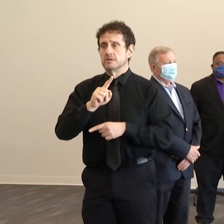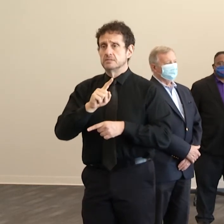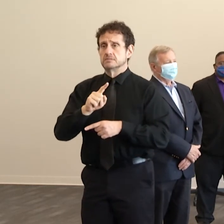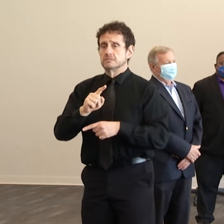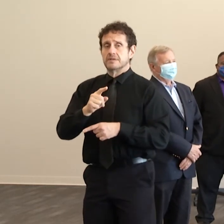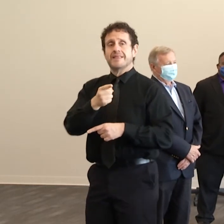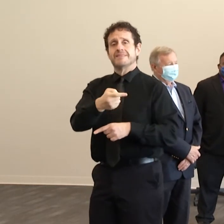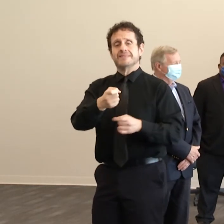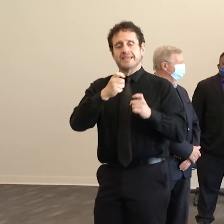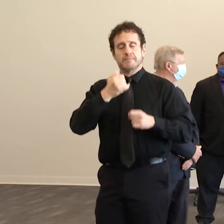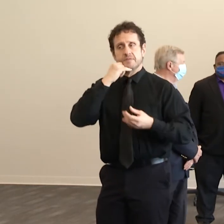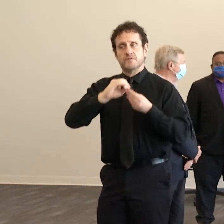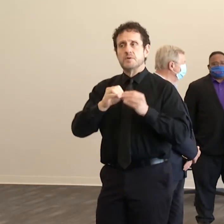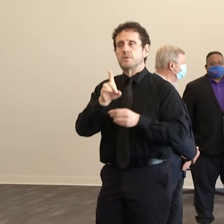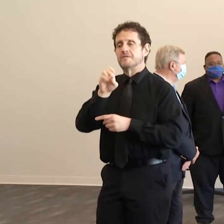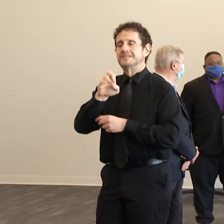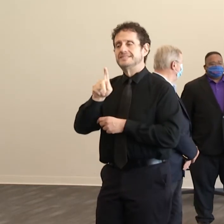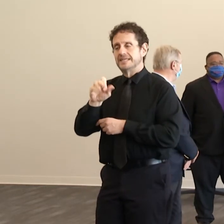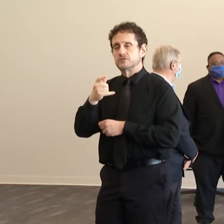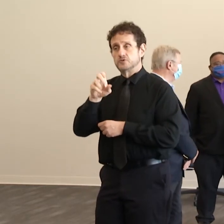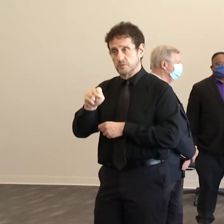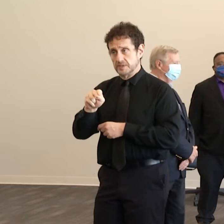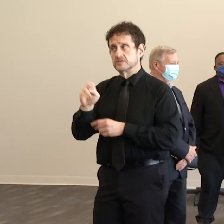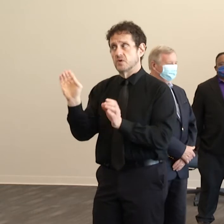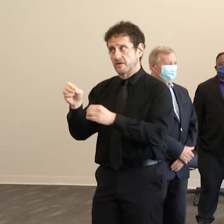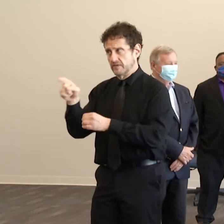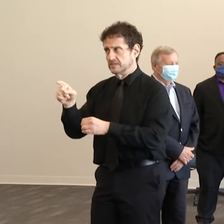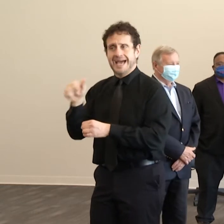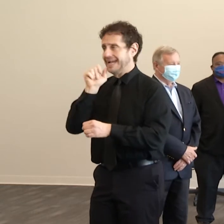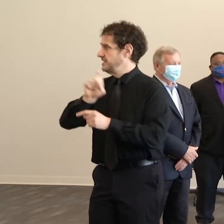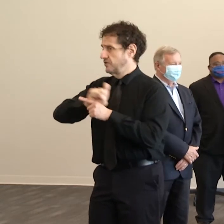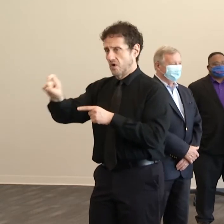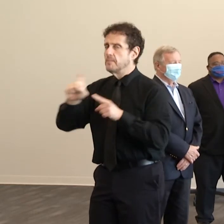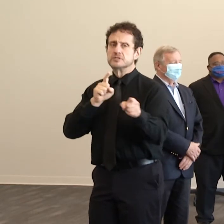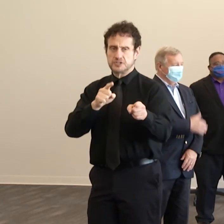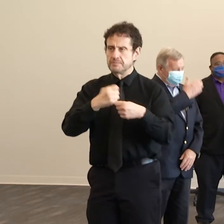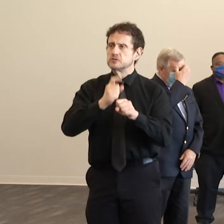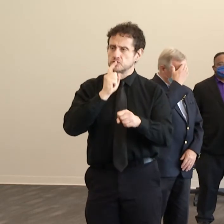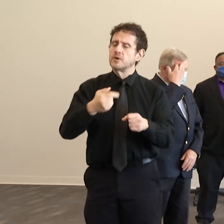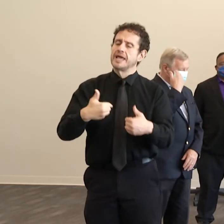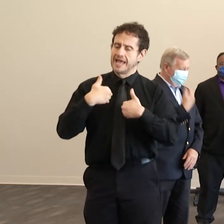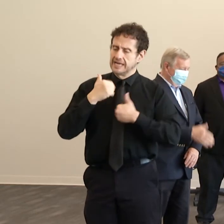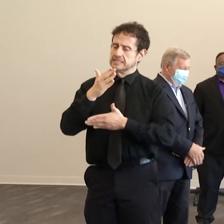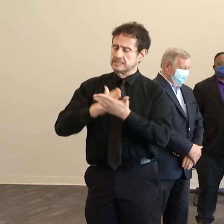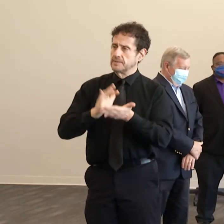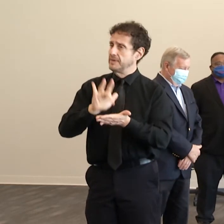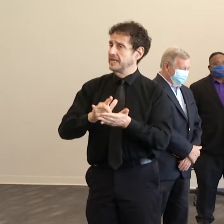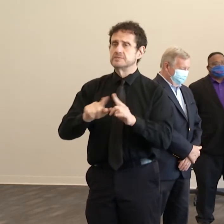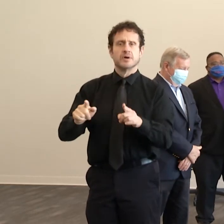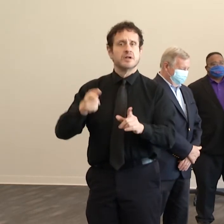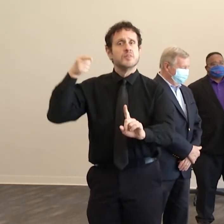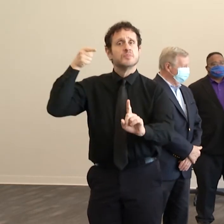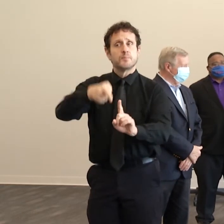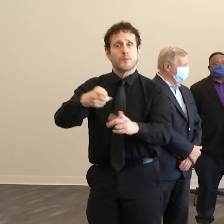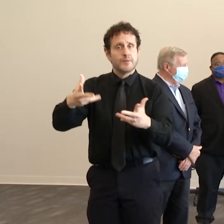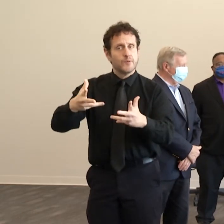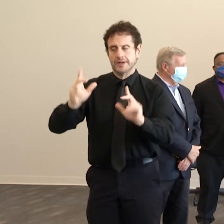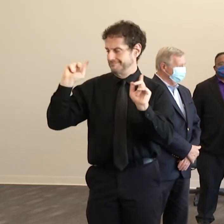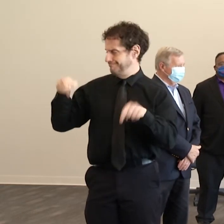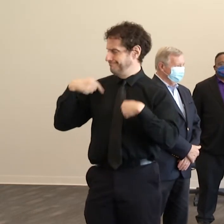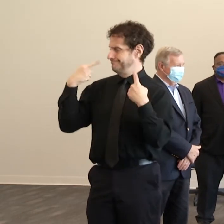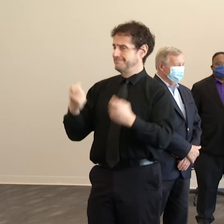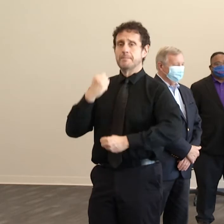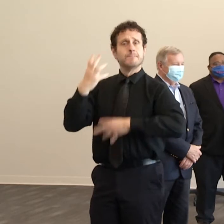office. But Dr. Ratner saw to it that I got the medication. But the thing of it is, I never had a problem out of all